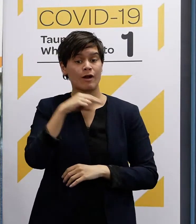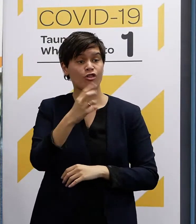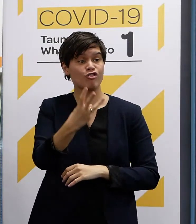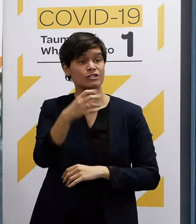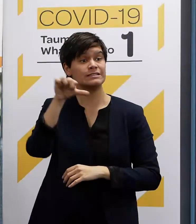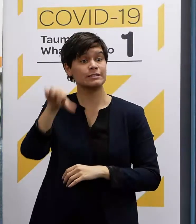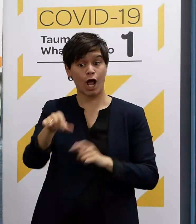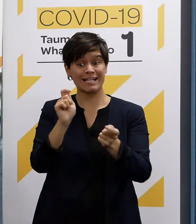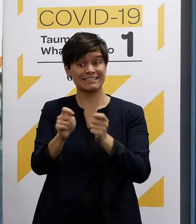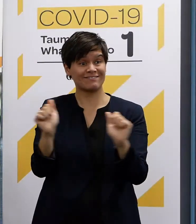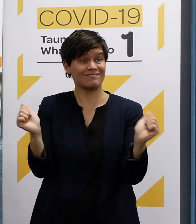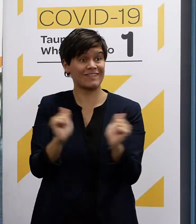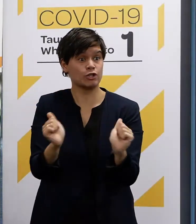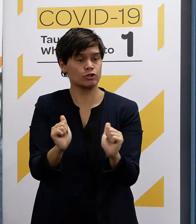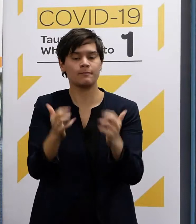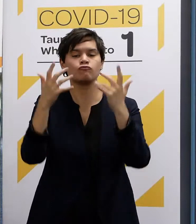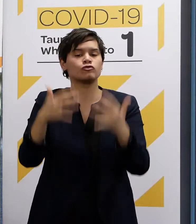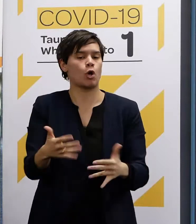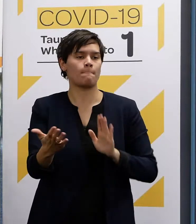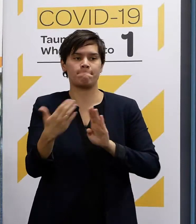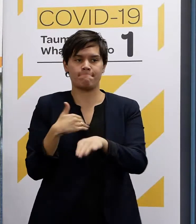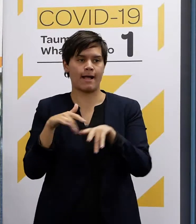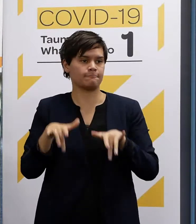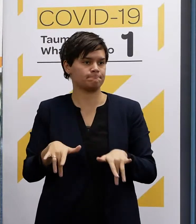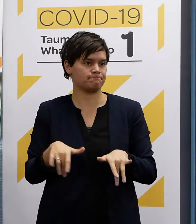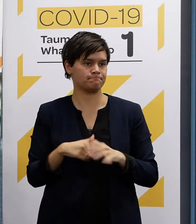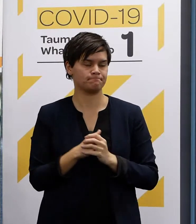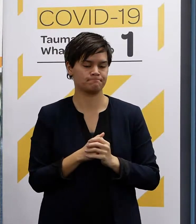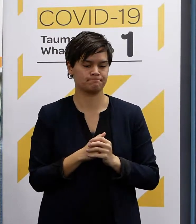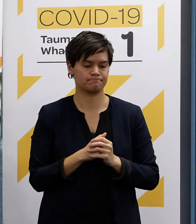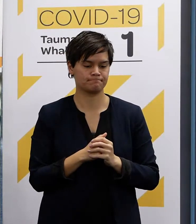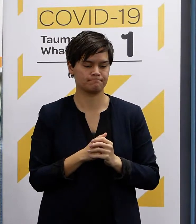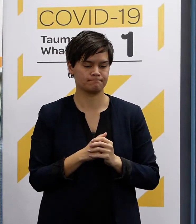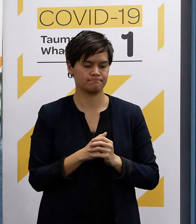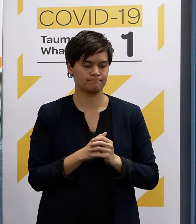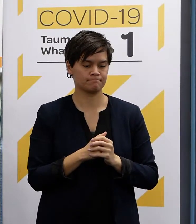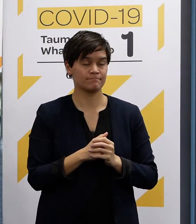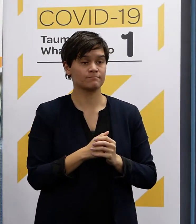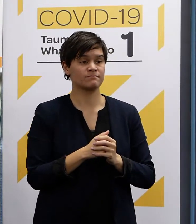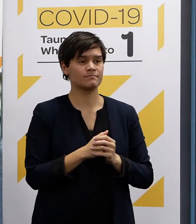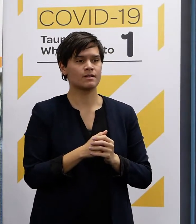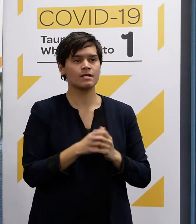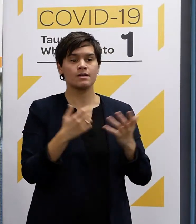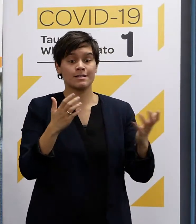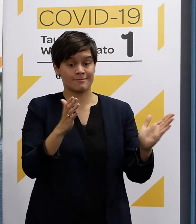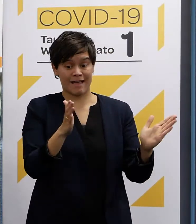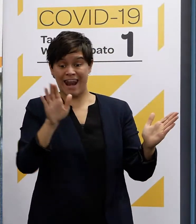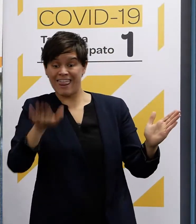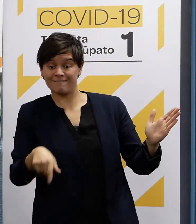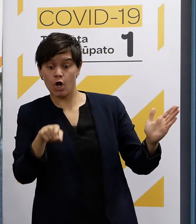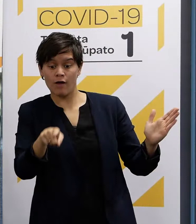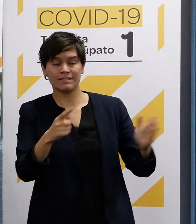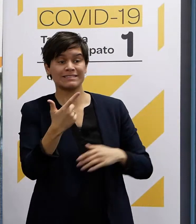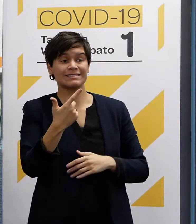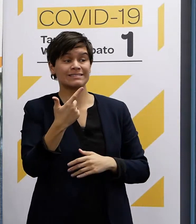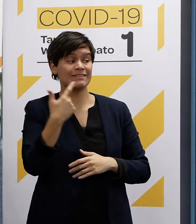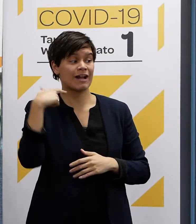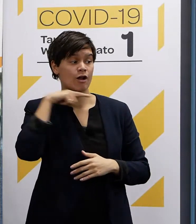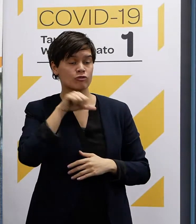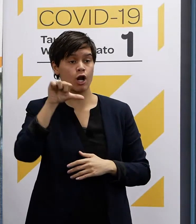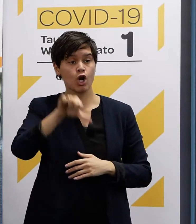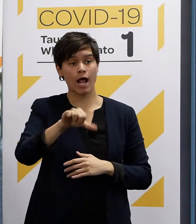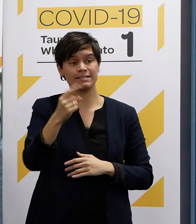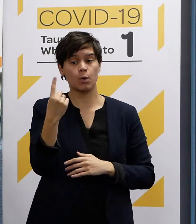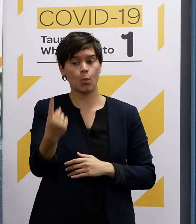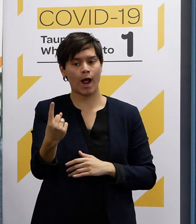but we are following those up. We're still in the process of connecting with the balance, which is 791. The process there is a text